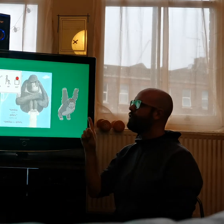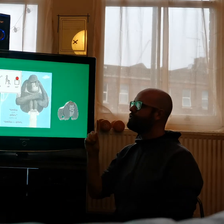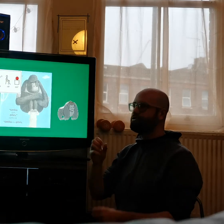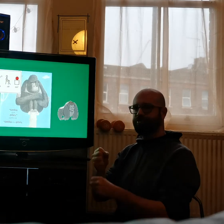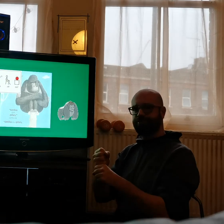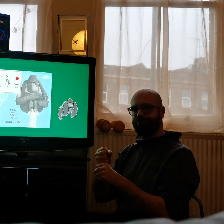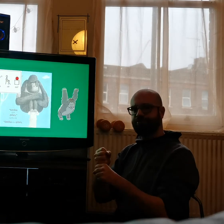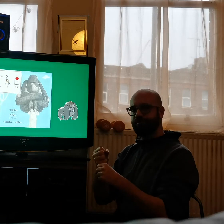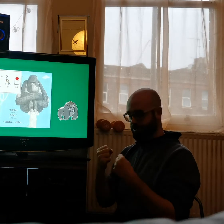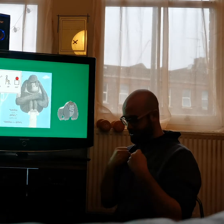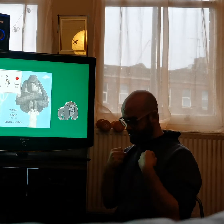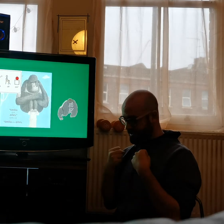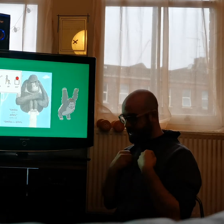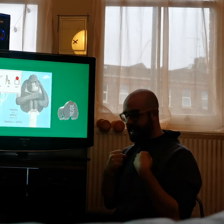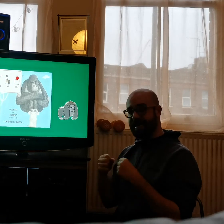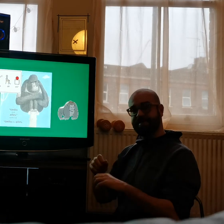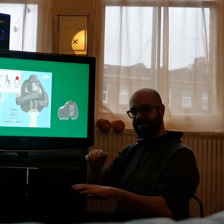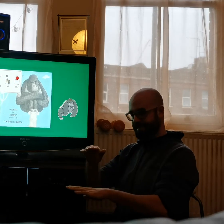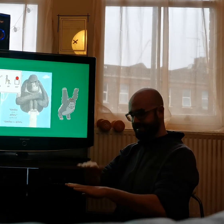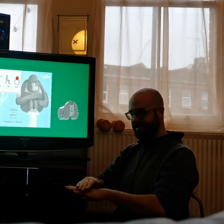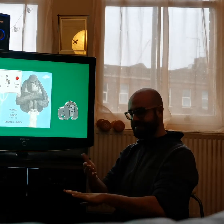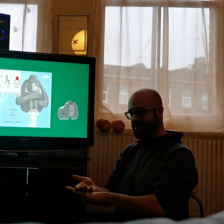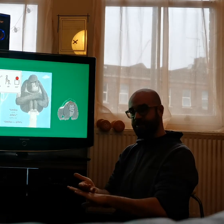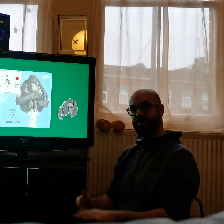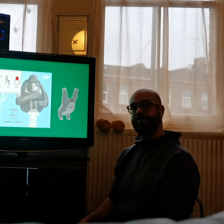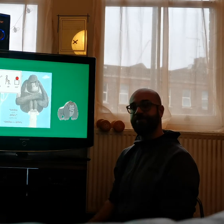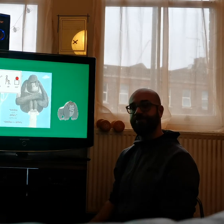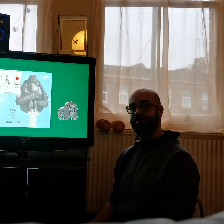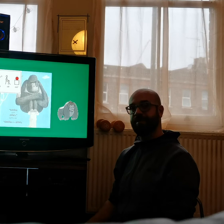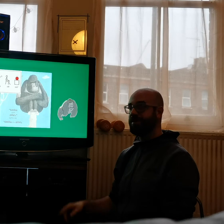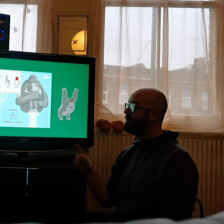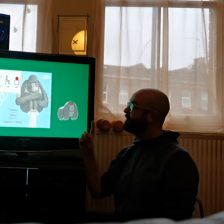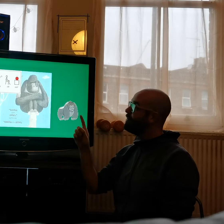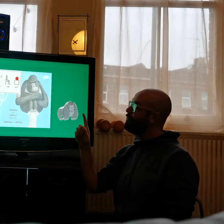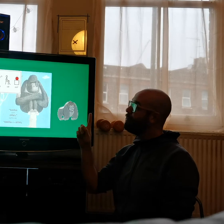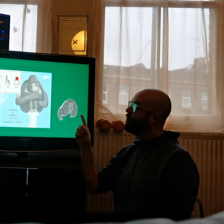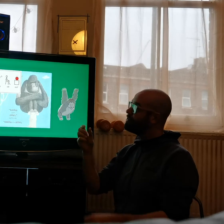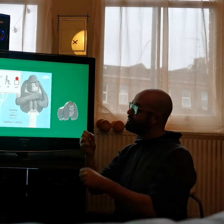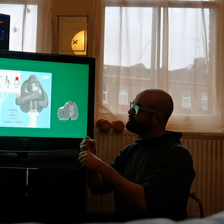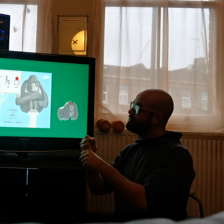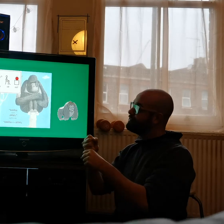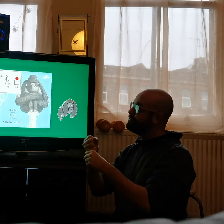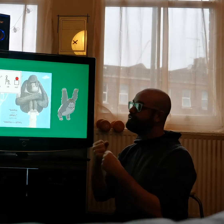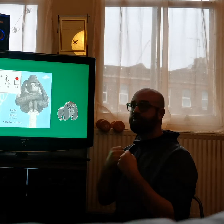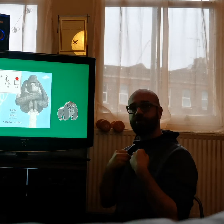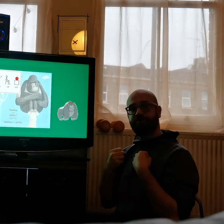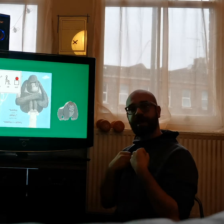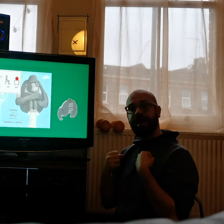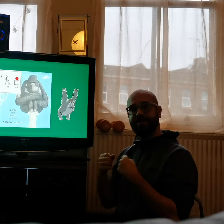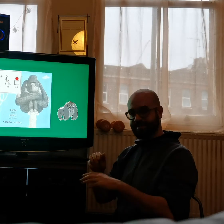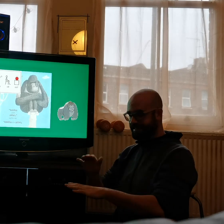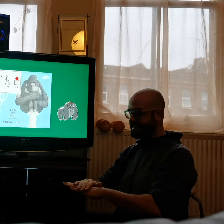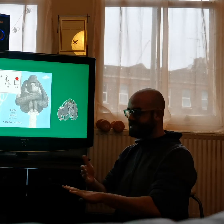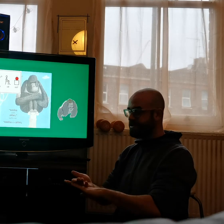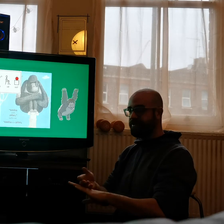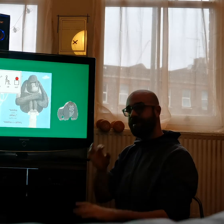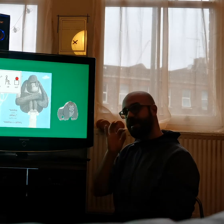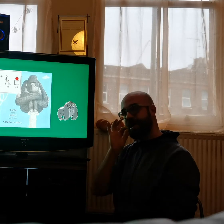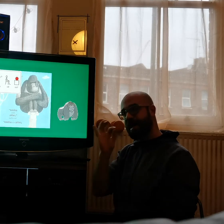What do gorillas sit on? What do gorillas sit on?